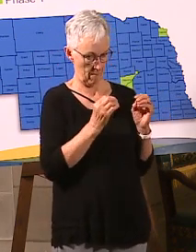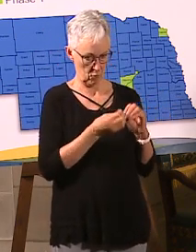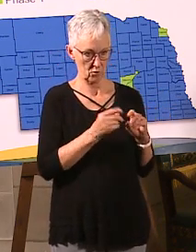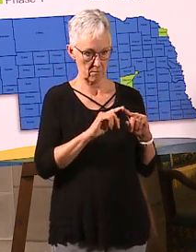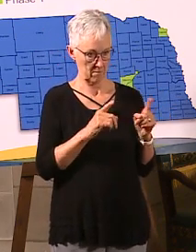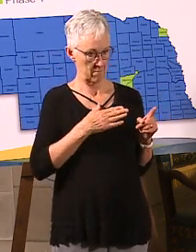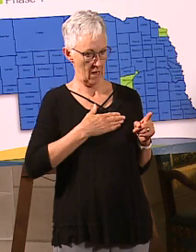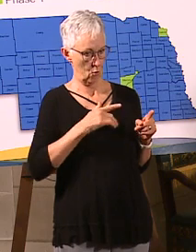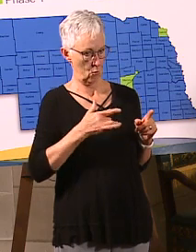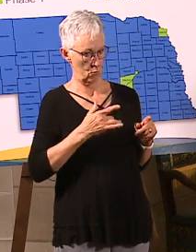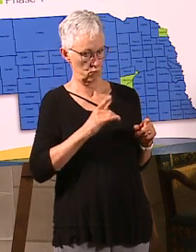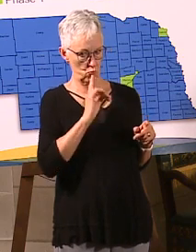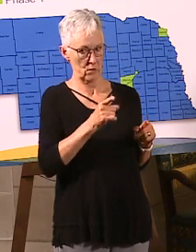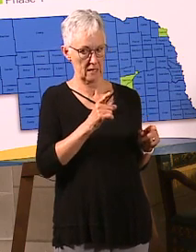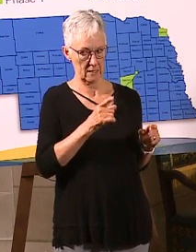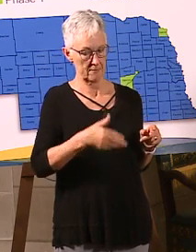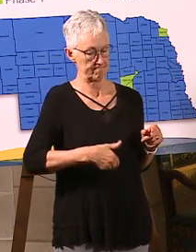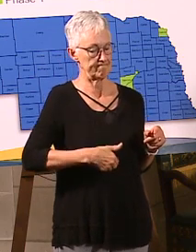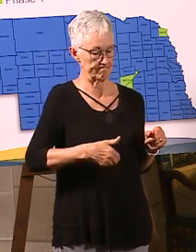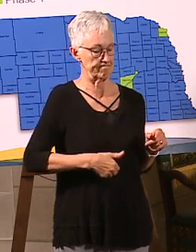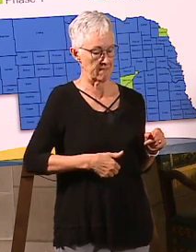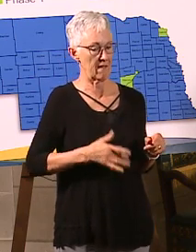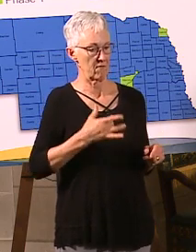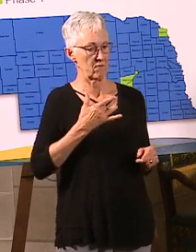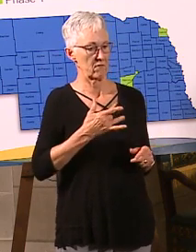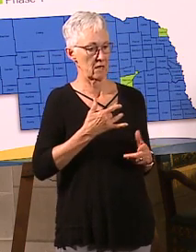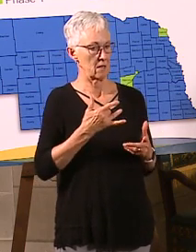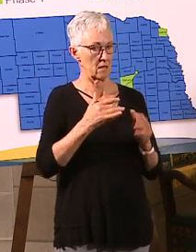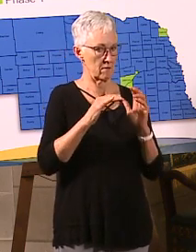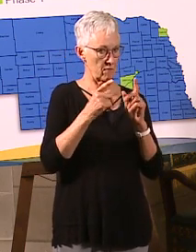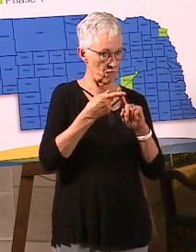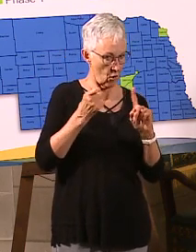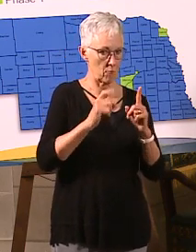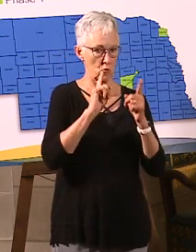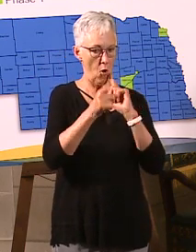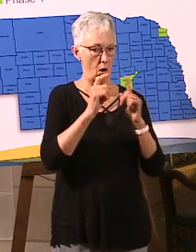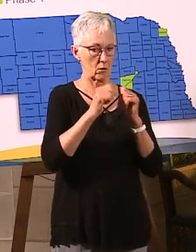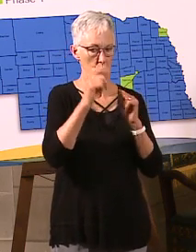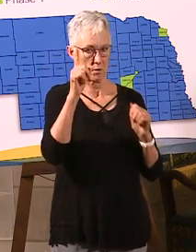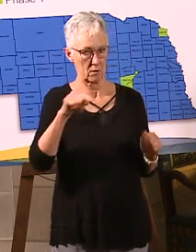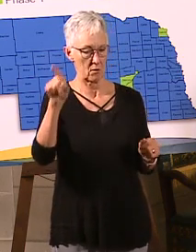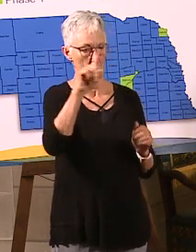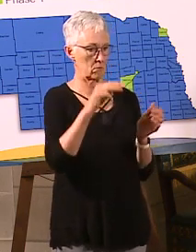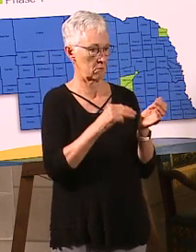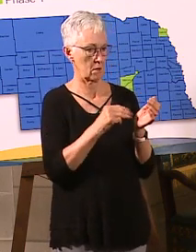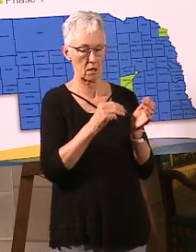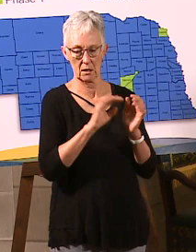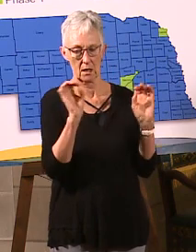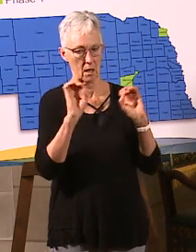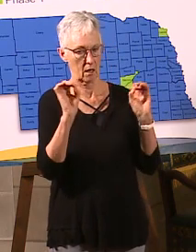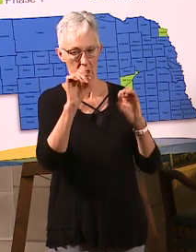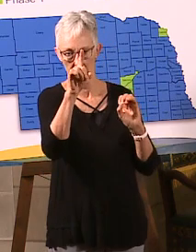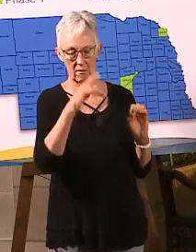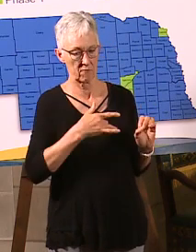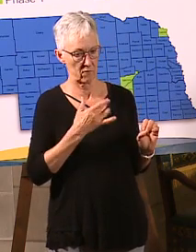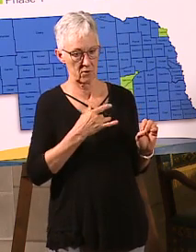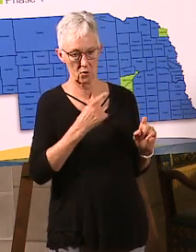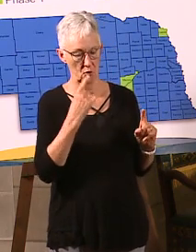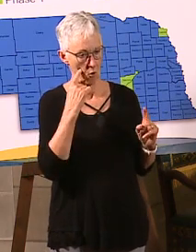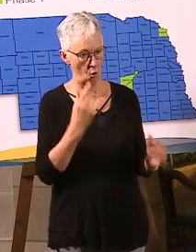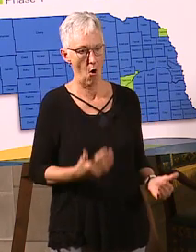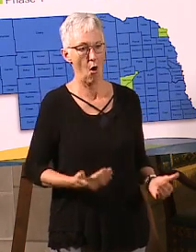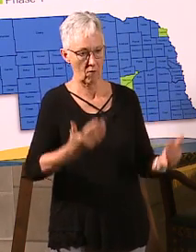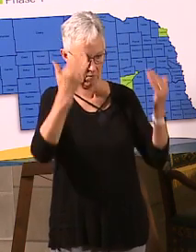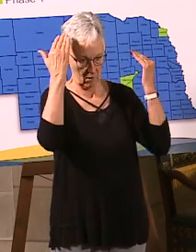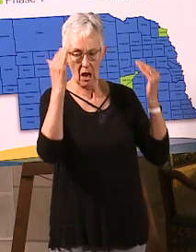to the CMOs and doctors that are taking care of patients, and so far, nobody feels really overwhelmed. Just ICU staff